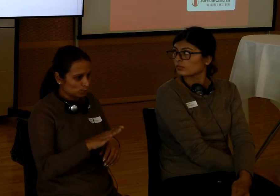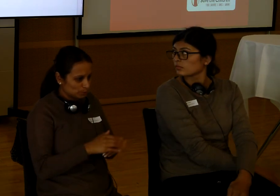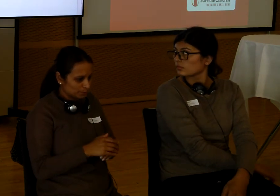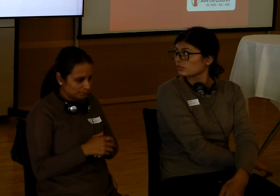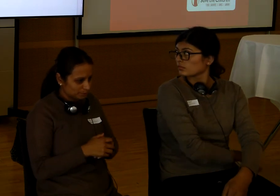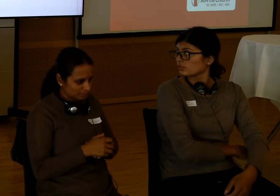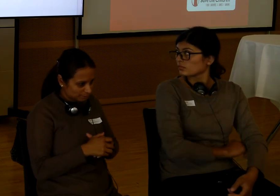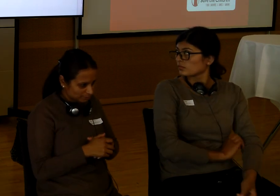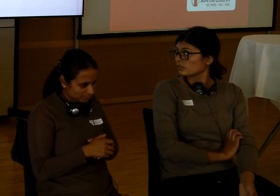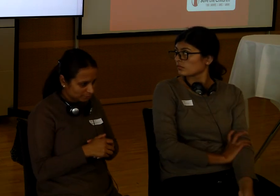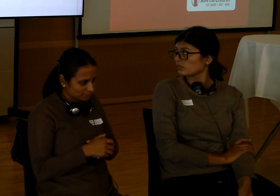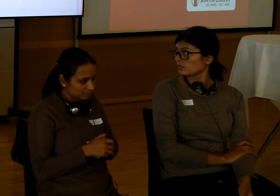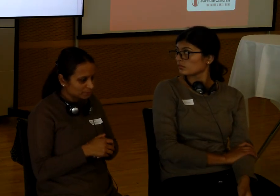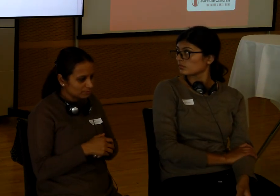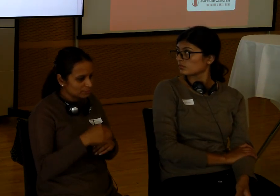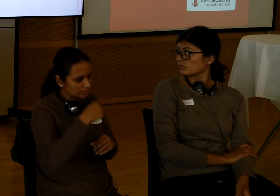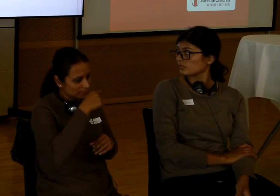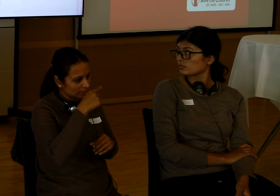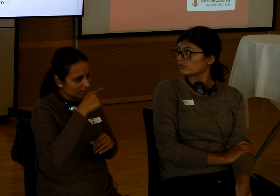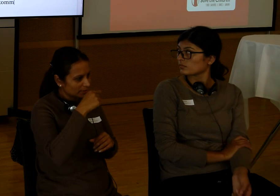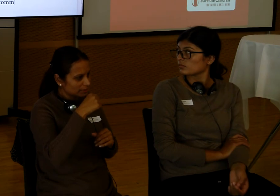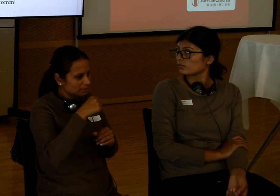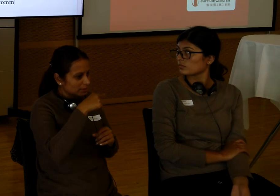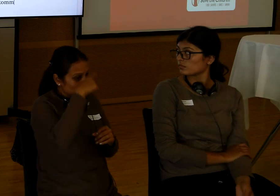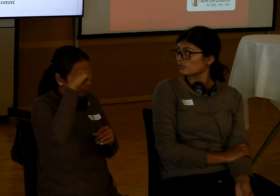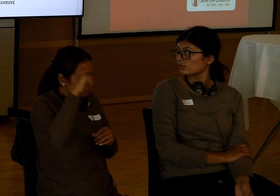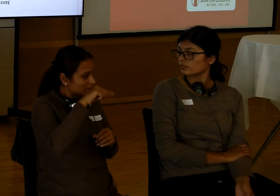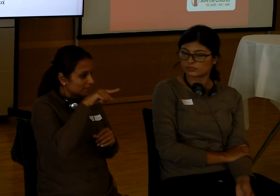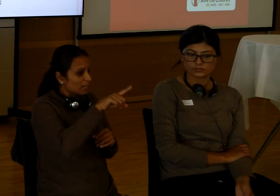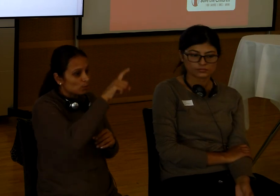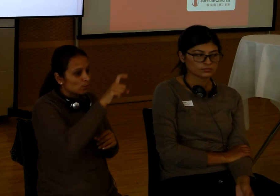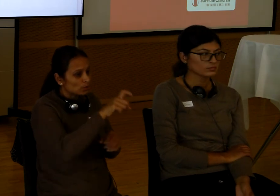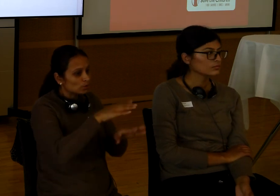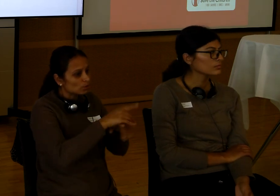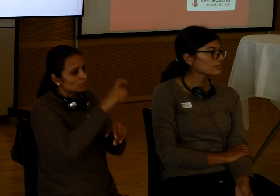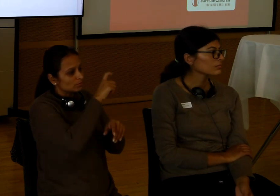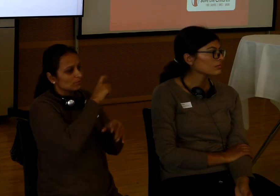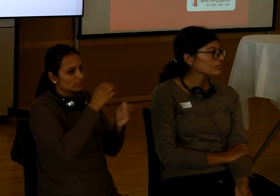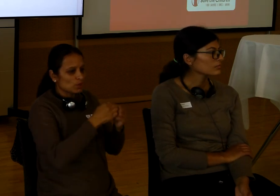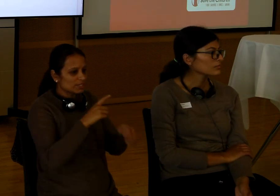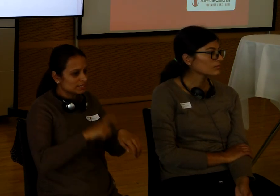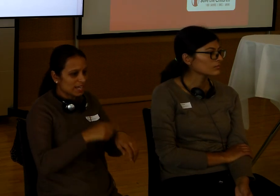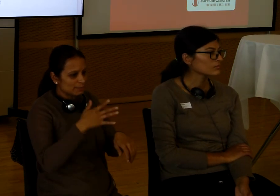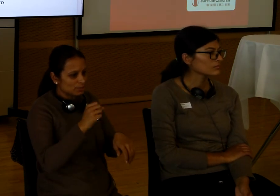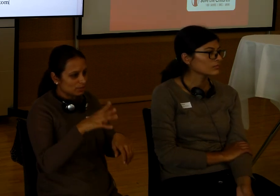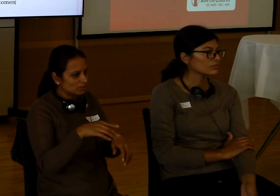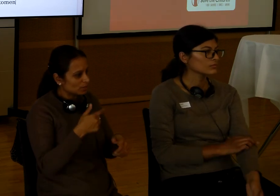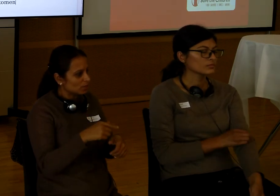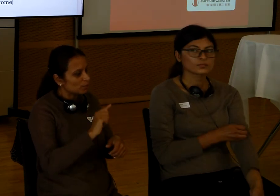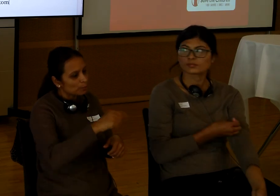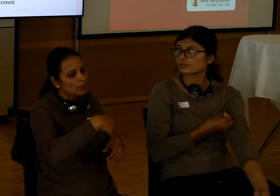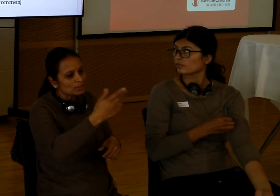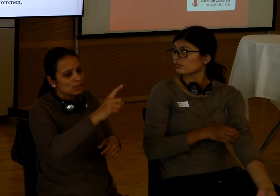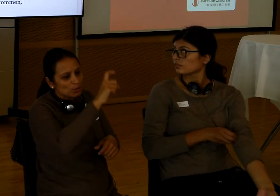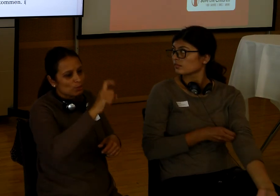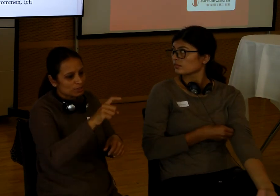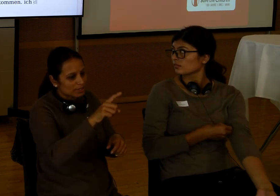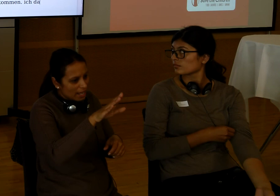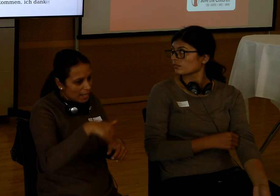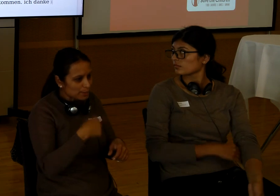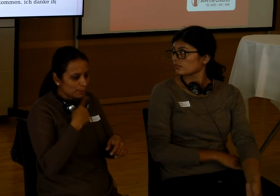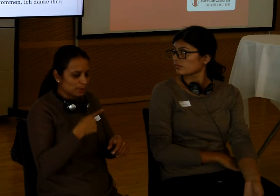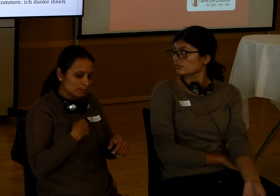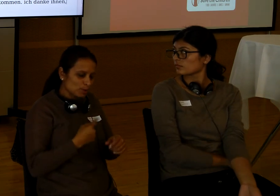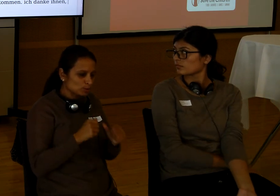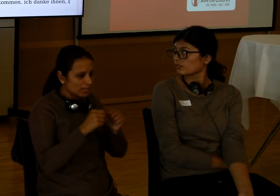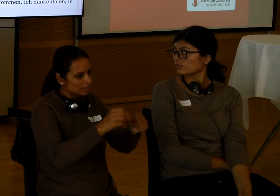education. Unfortunately, I think there is no time for questions now, but I'll be happy to respond to any questions you might have, also during the